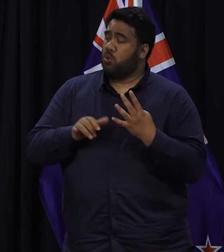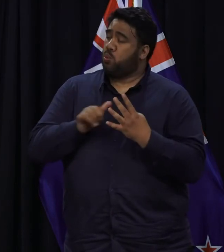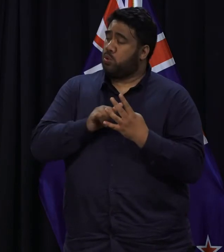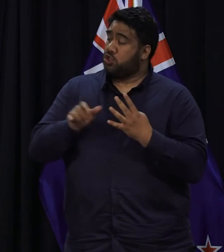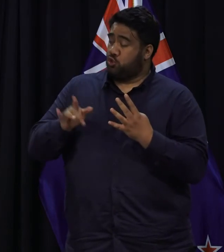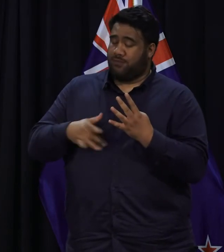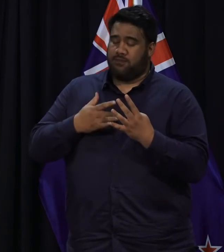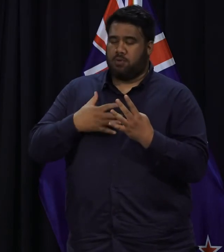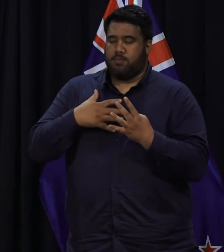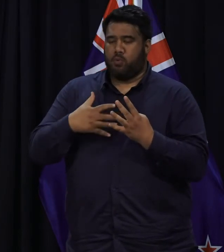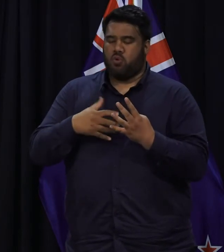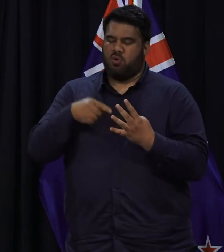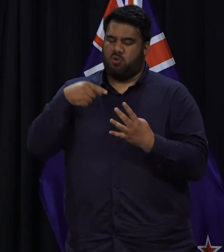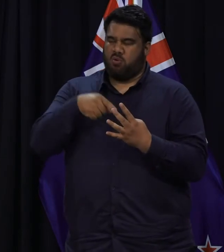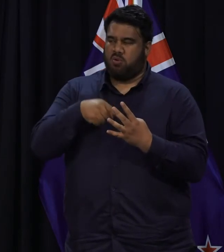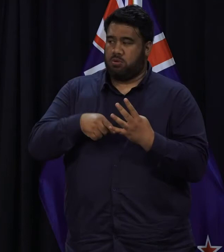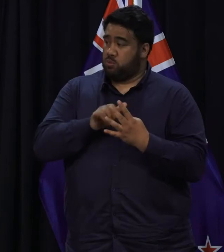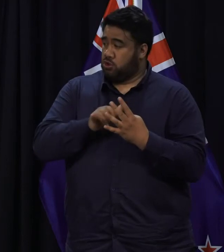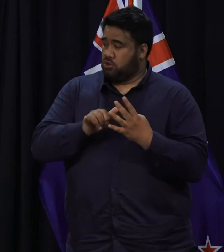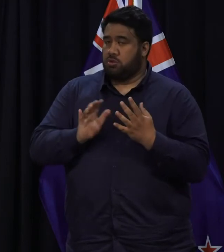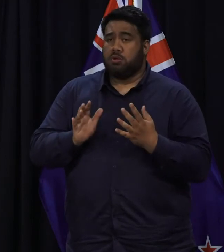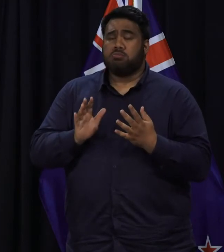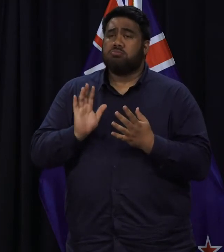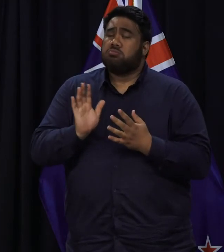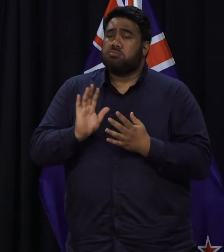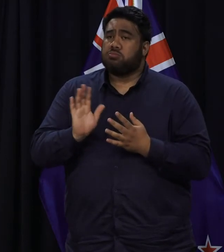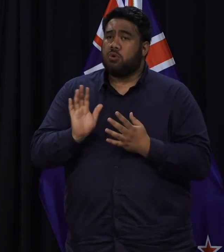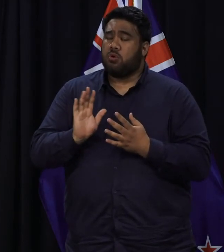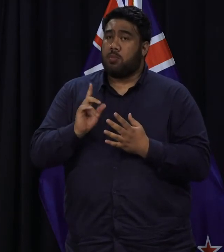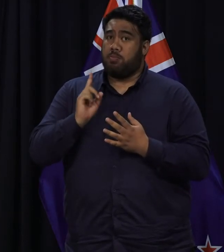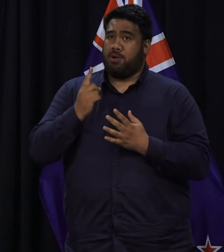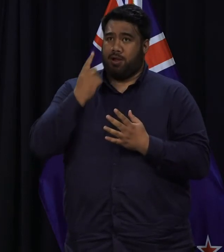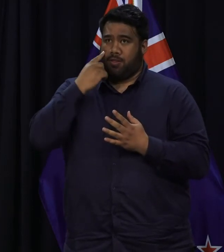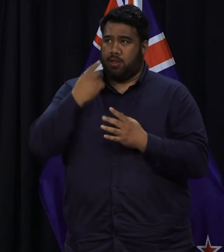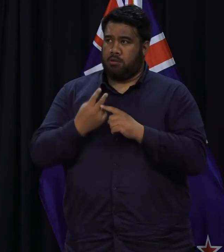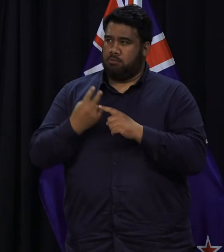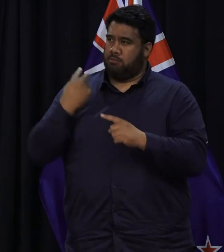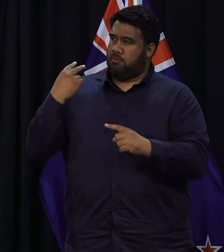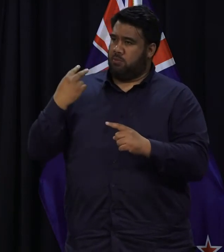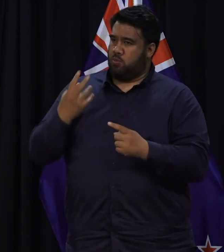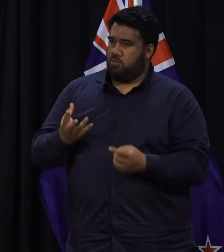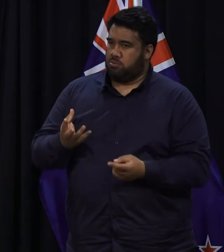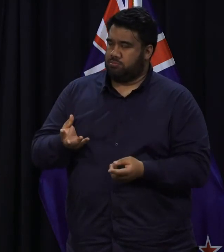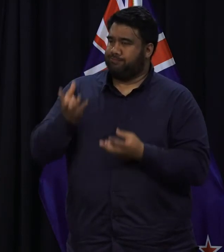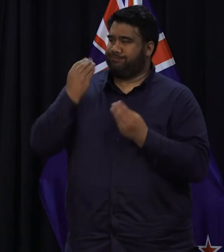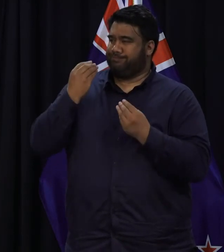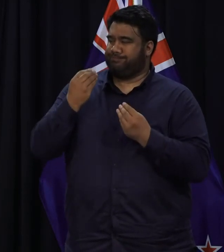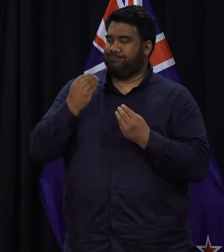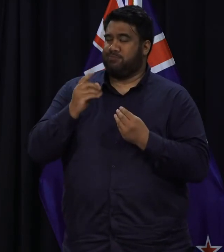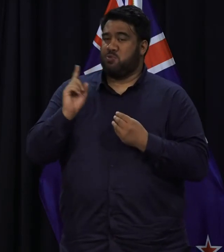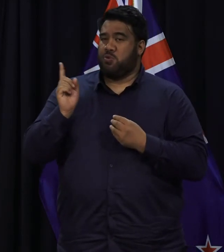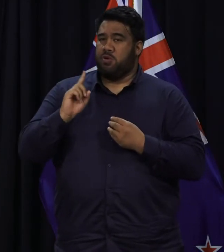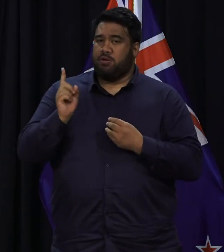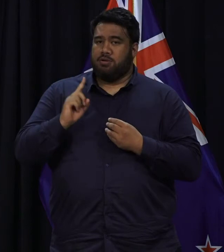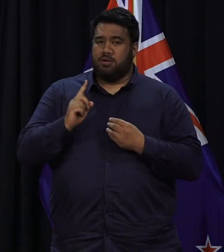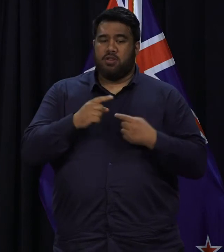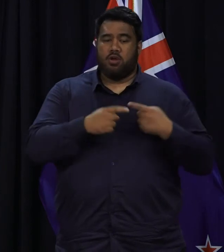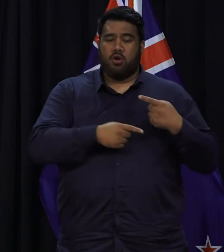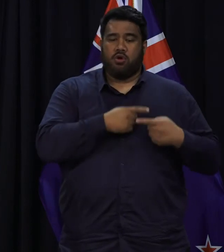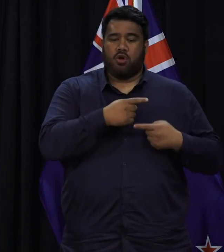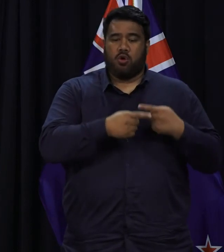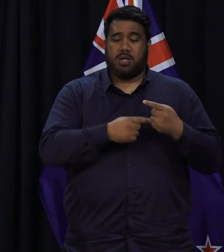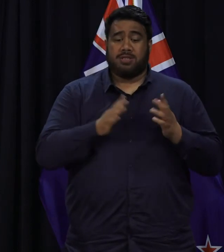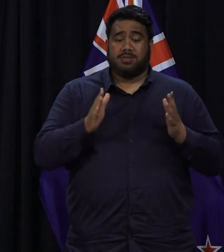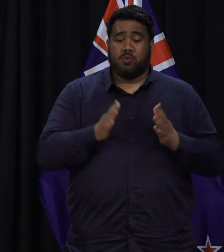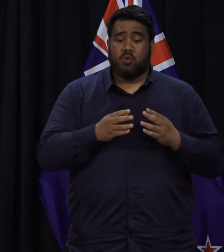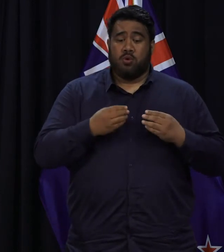you're leaning more towards? Look, not necessarily, although I think the learnings from, one of them is, the ongoing repurposing of the small